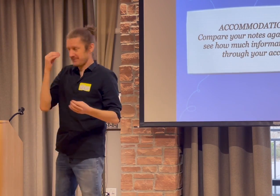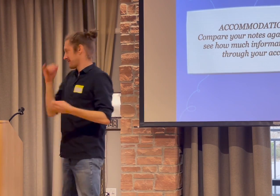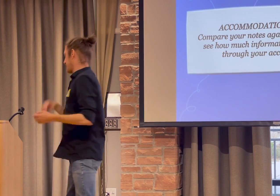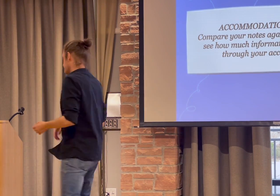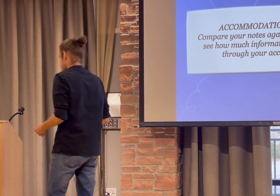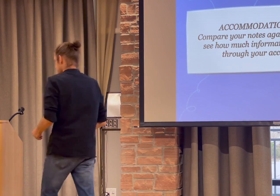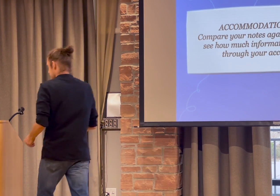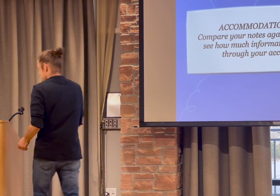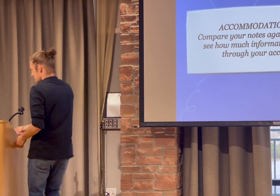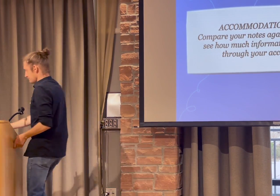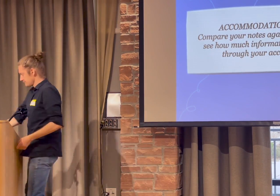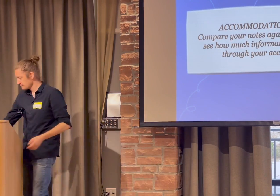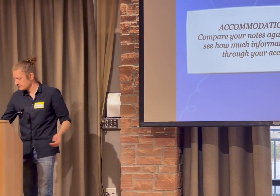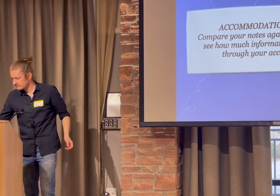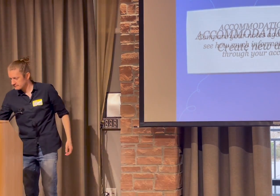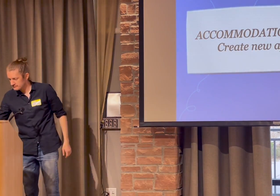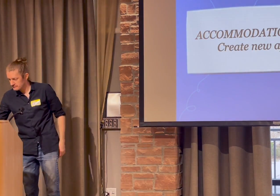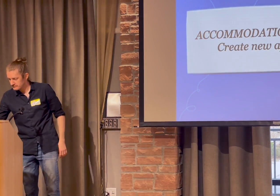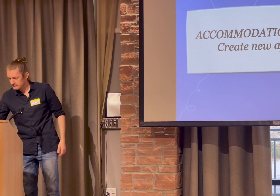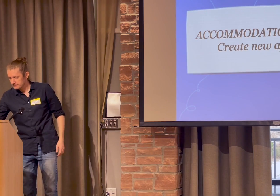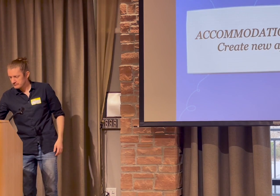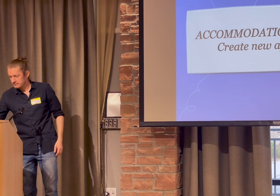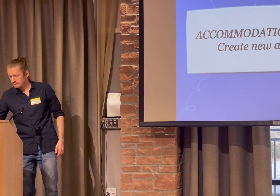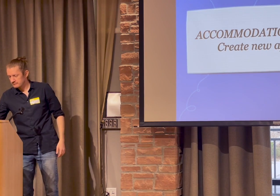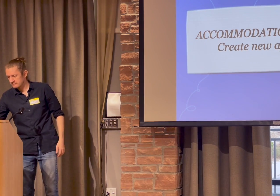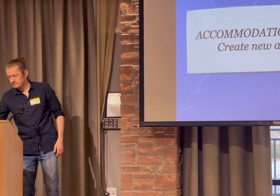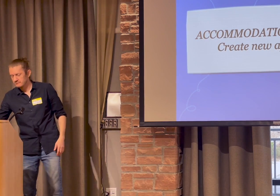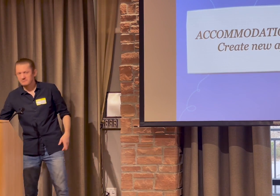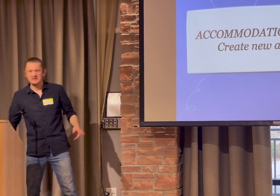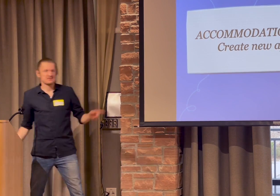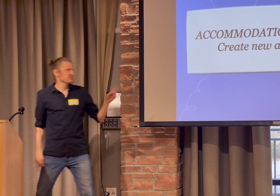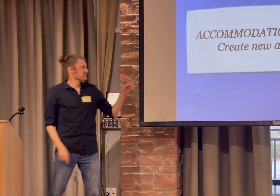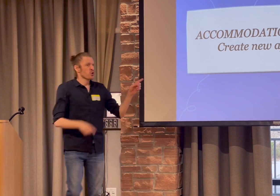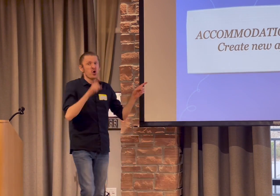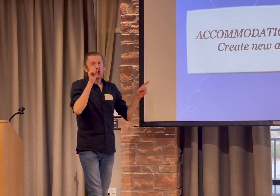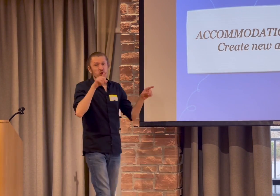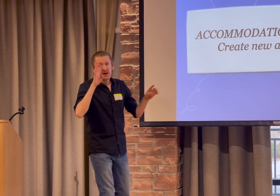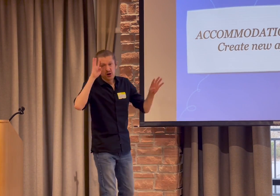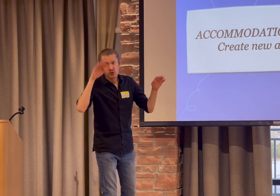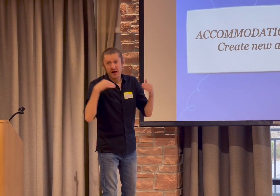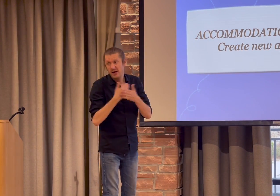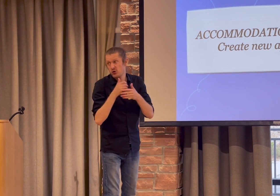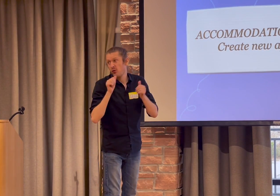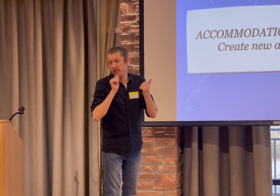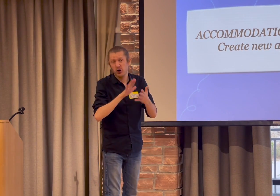you can take your own notes, and you can compare and say, this is how much I'm missing when I try to do this.